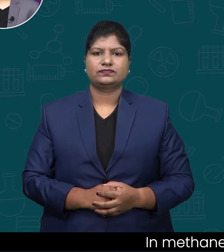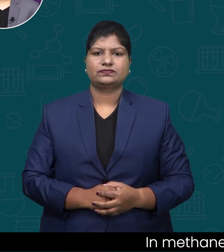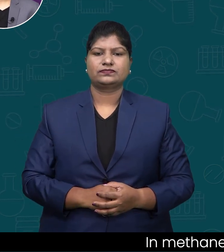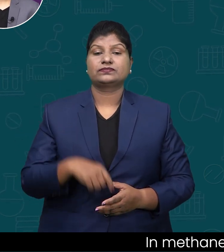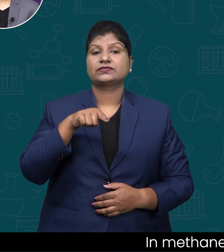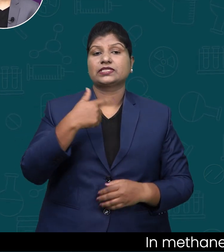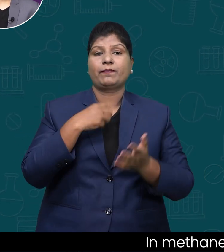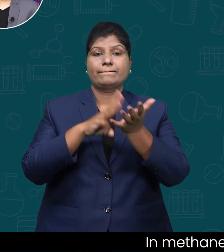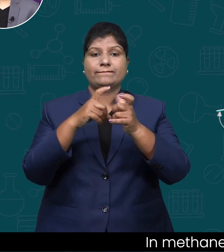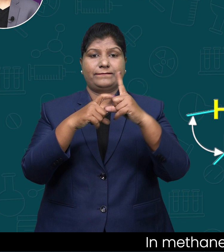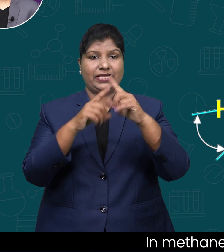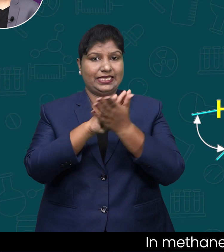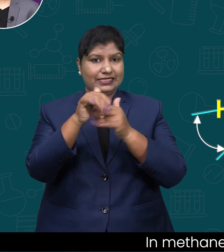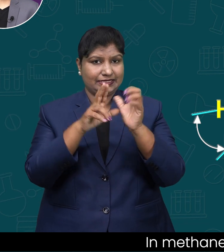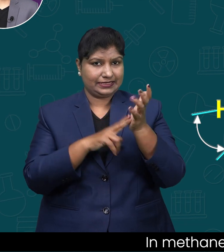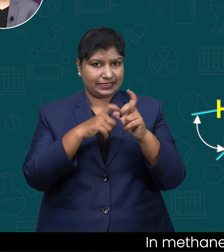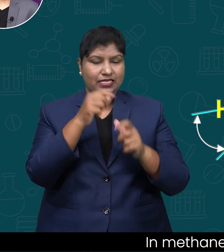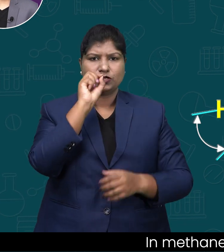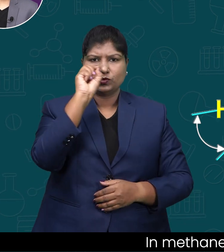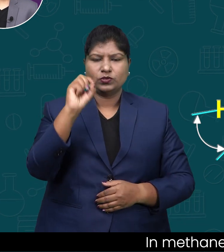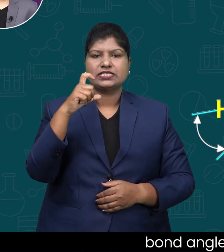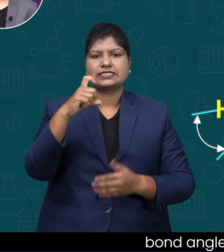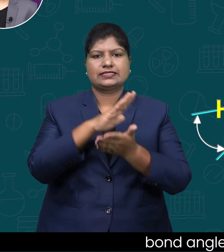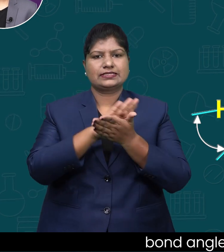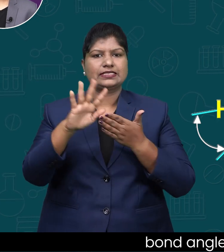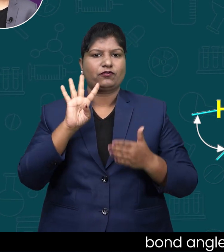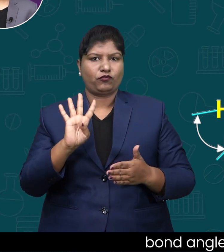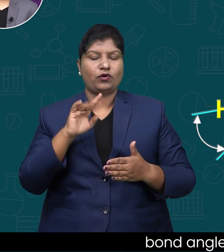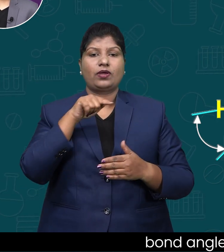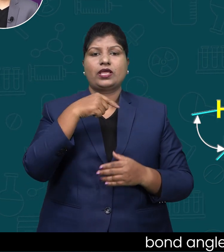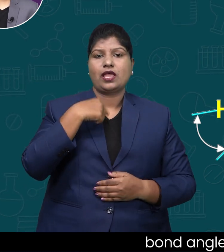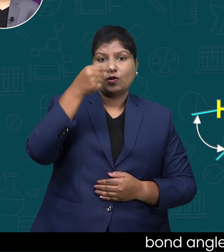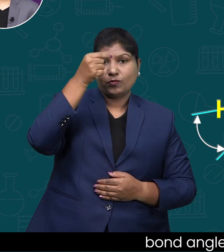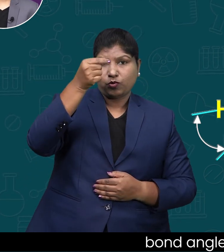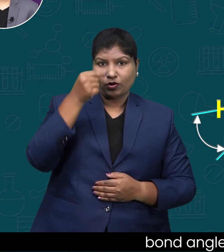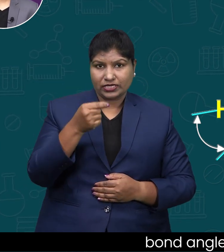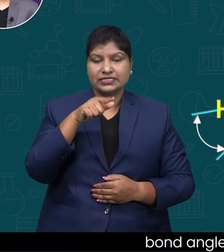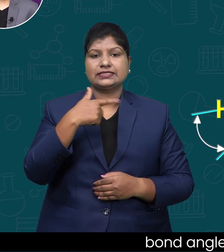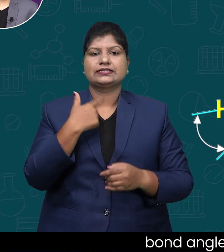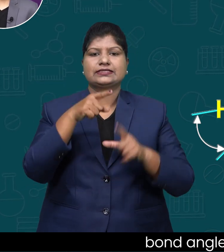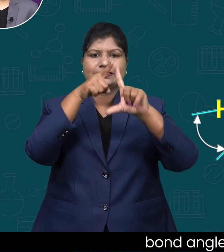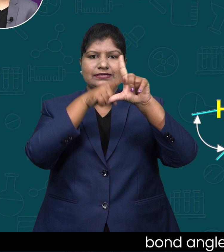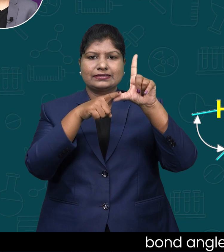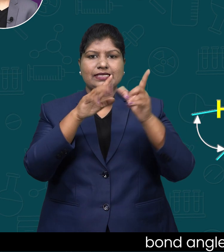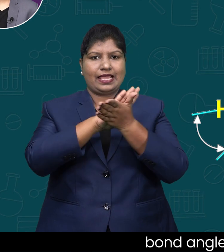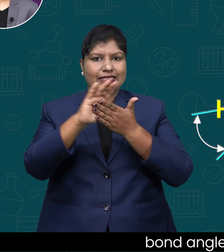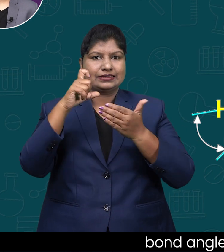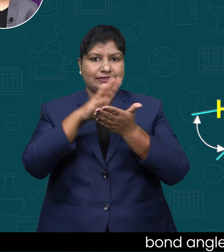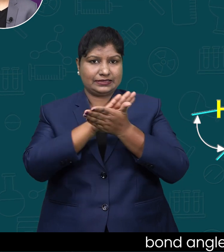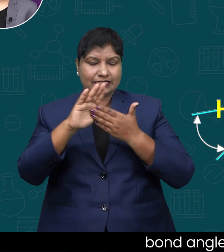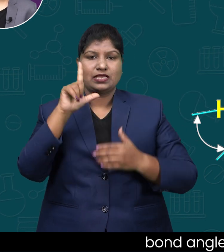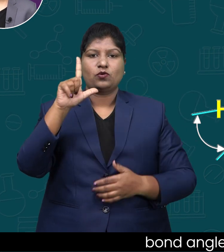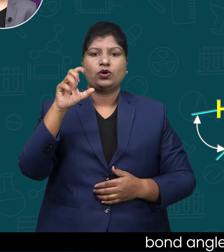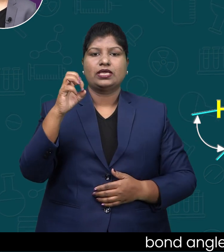In methane molecule CH4, bond angle HCH